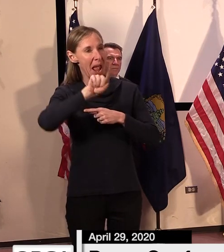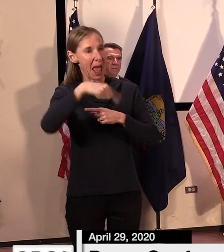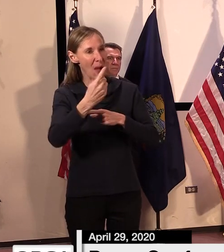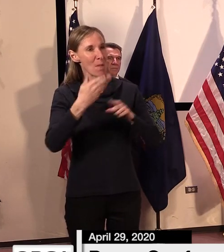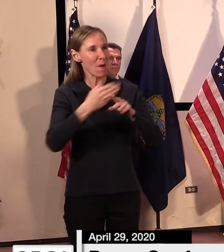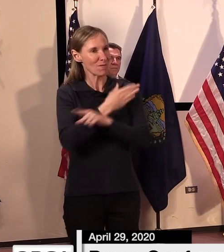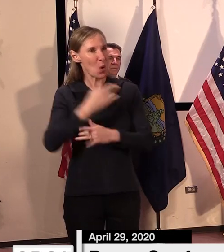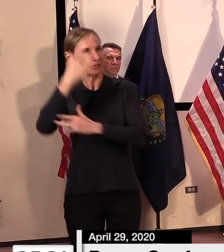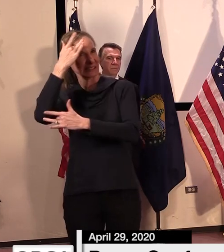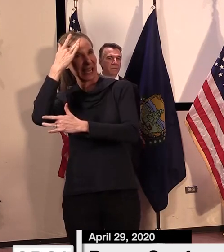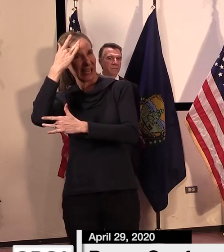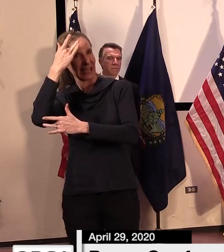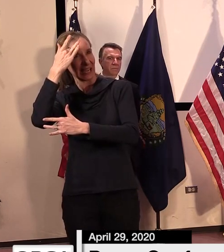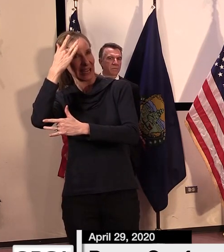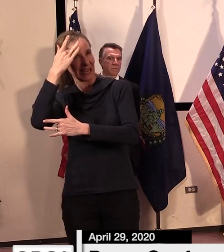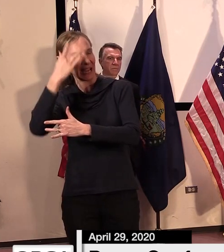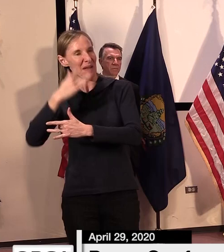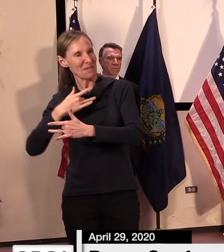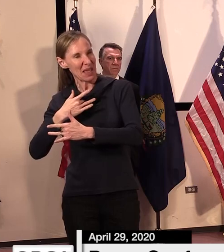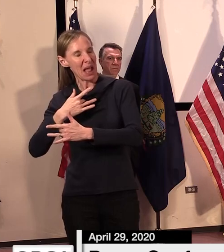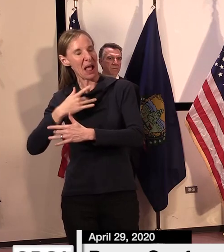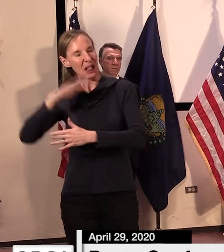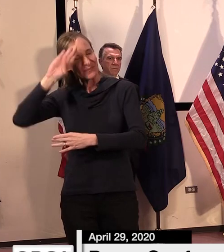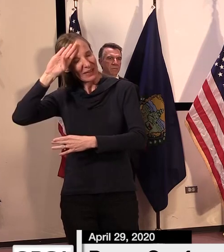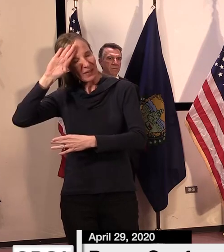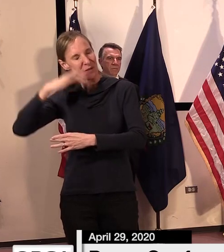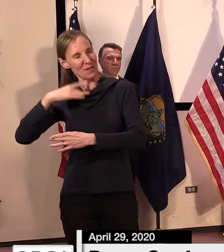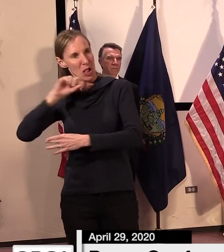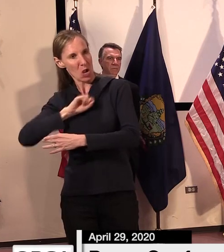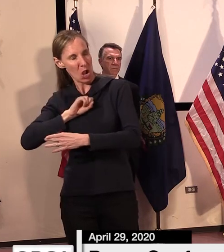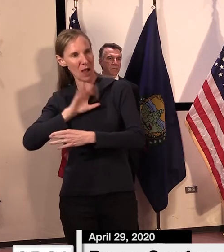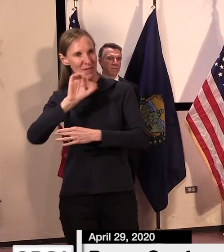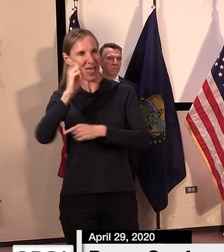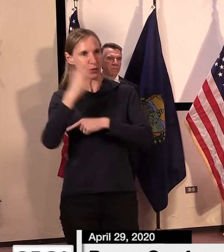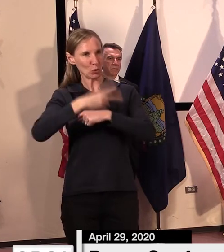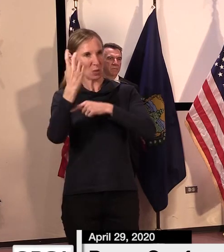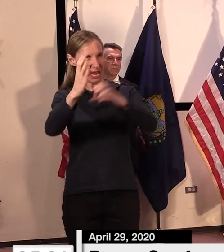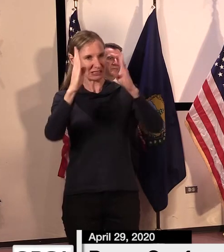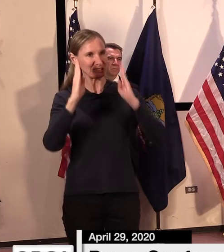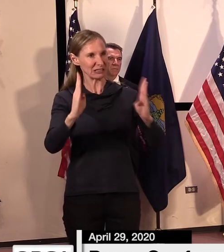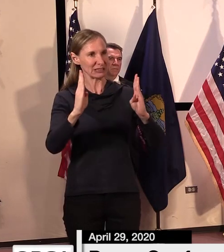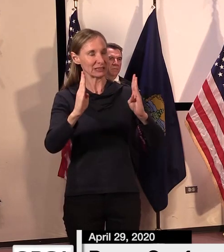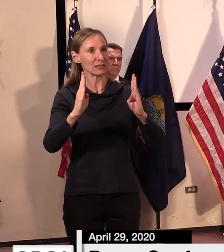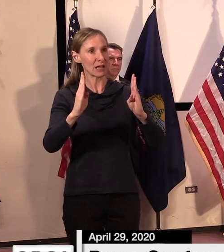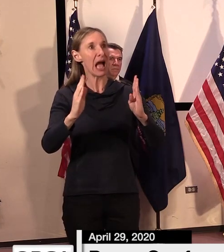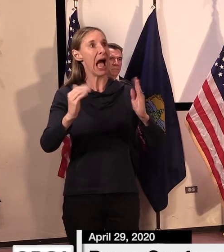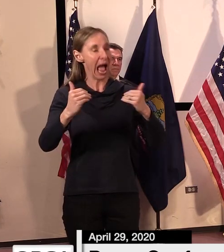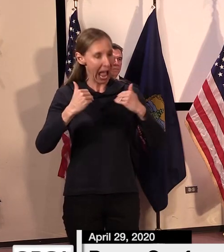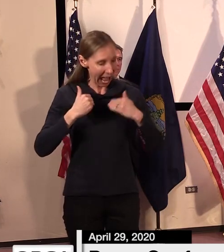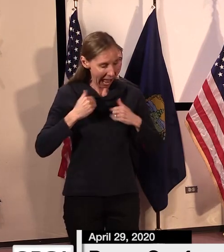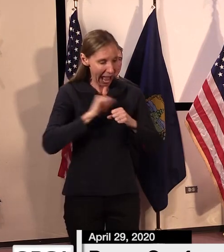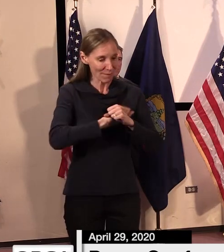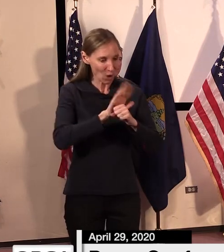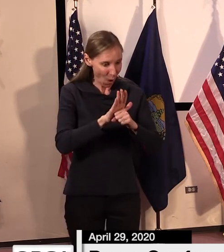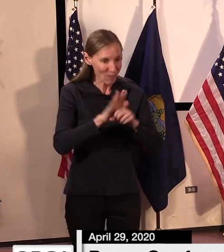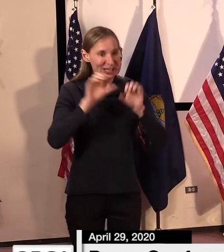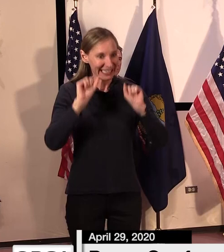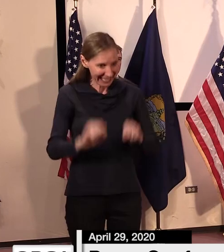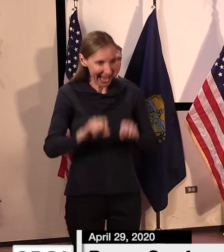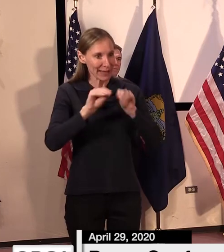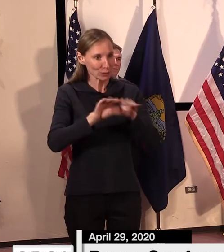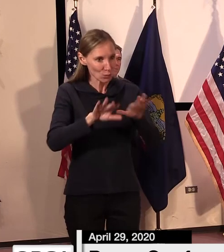symptoms, where they are pre-symptomatic and infectious to others? So, you know, based on some